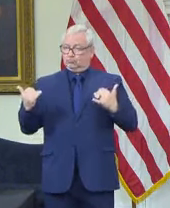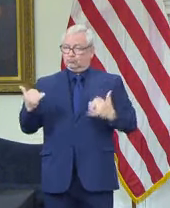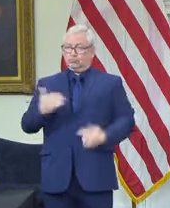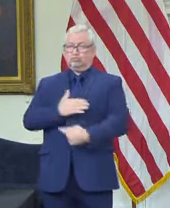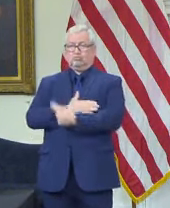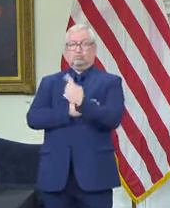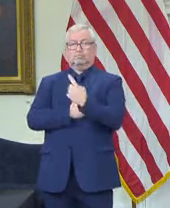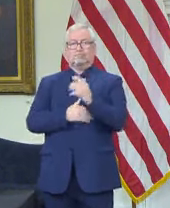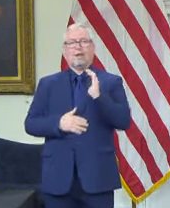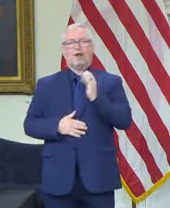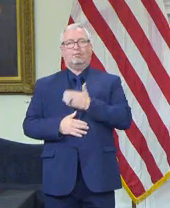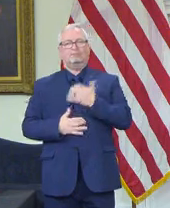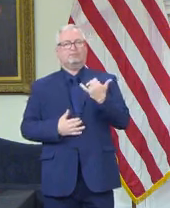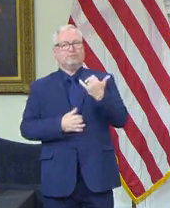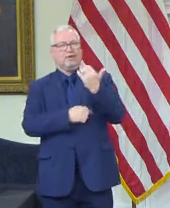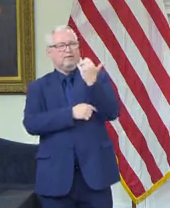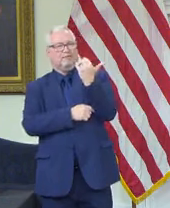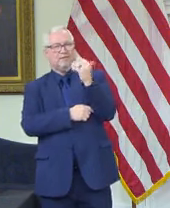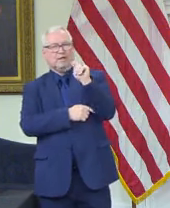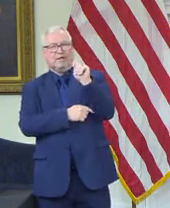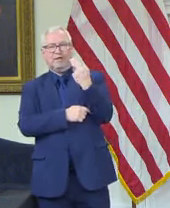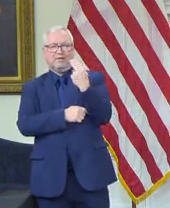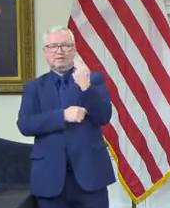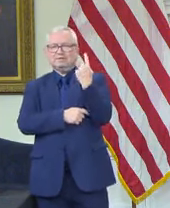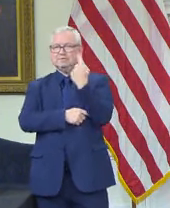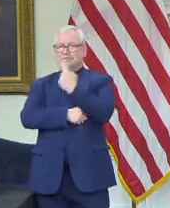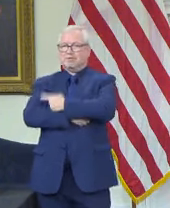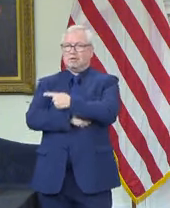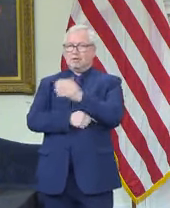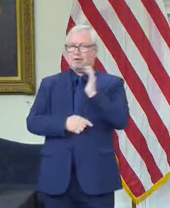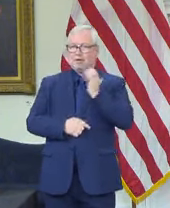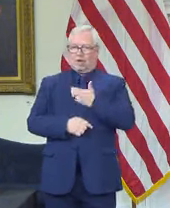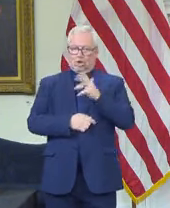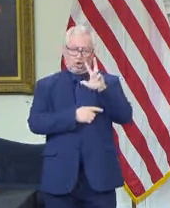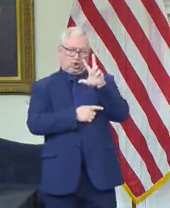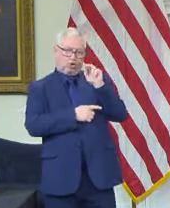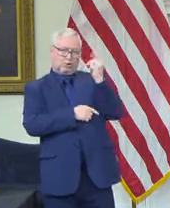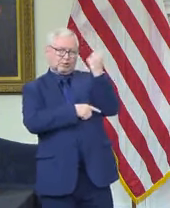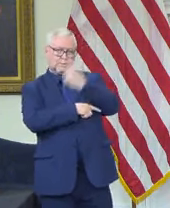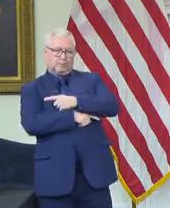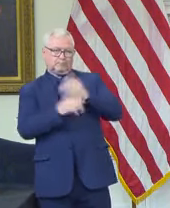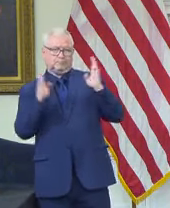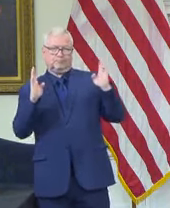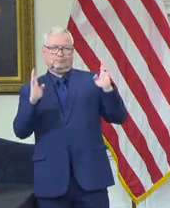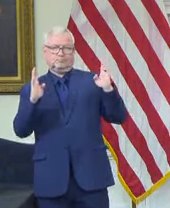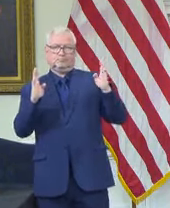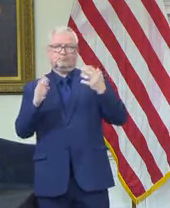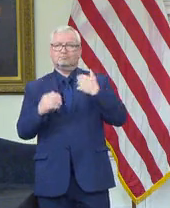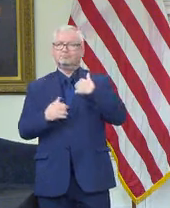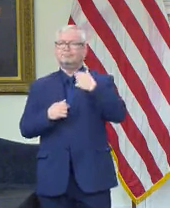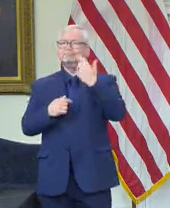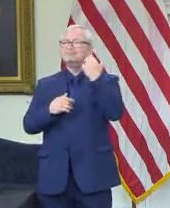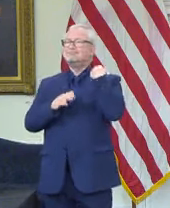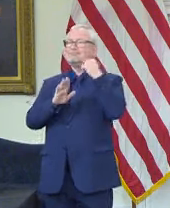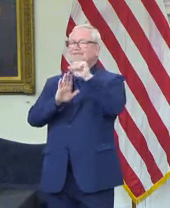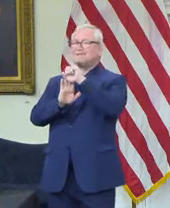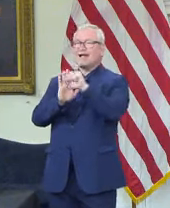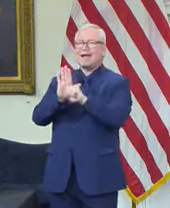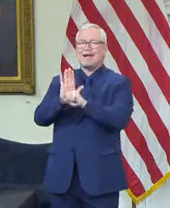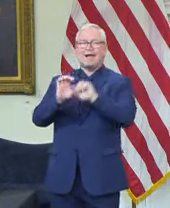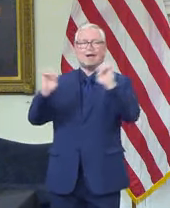of emergency, which we declared in order to combat the surge of the COVID-19 Omicron